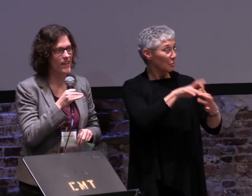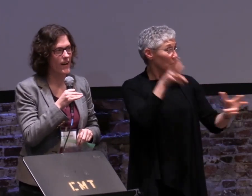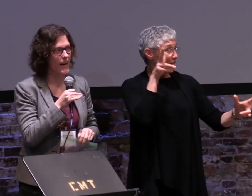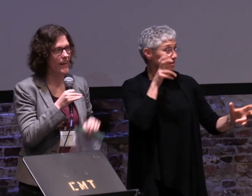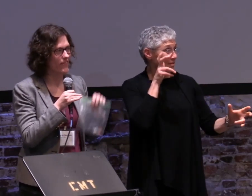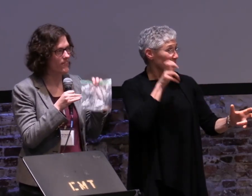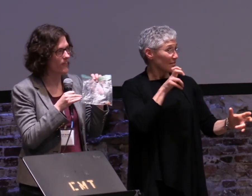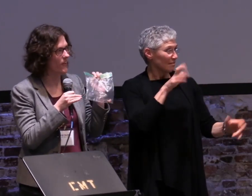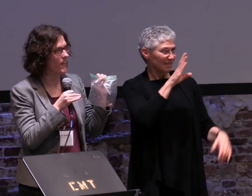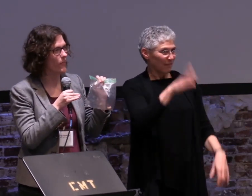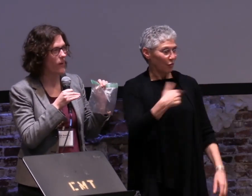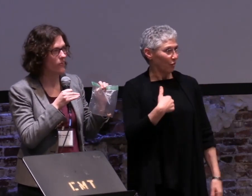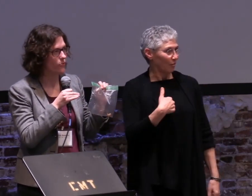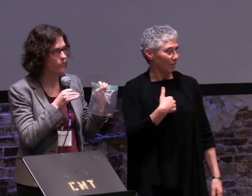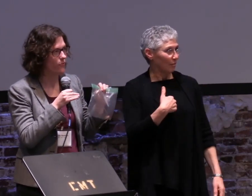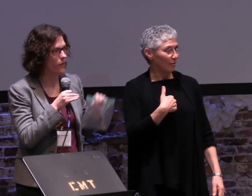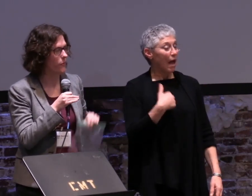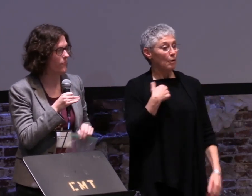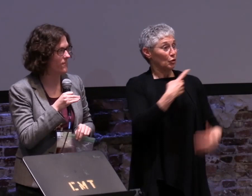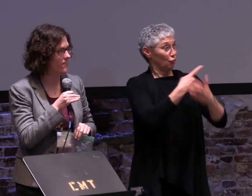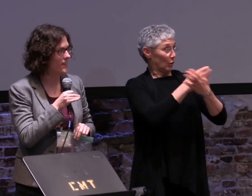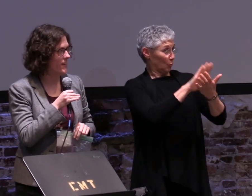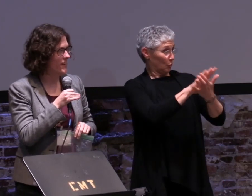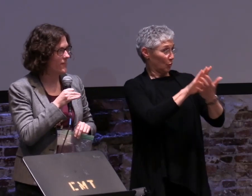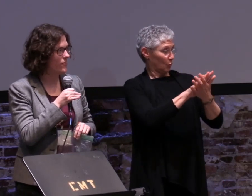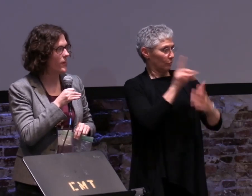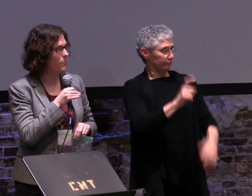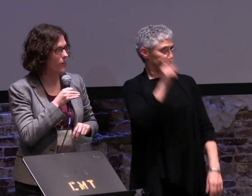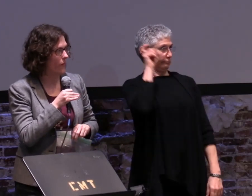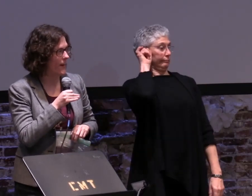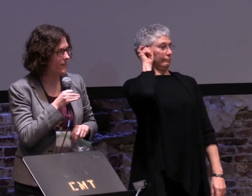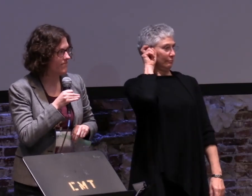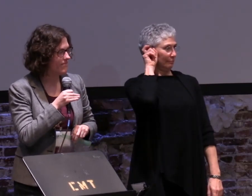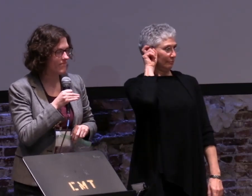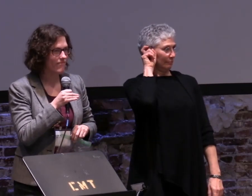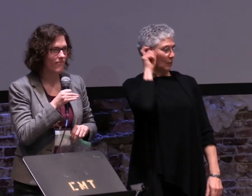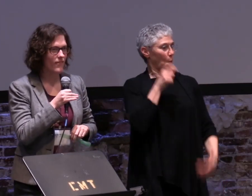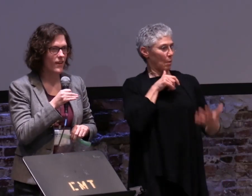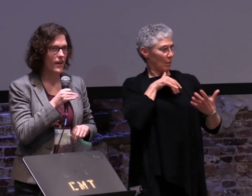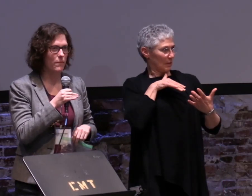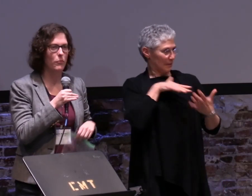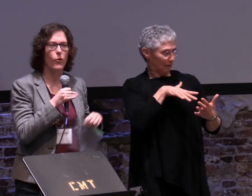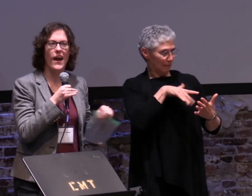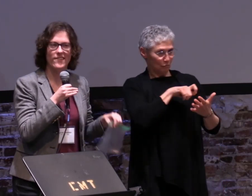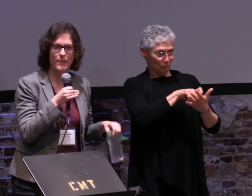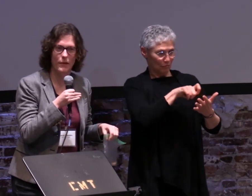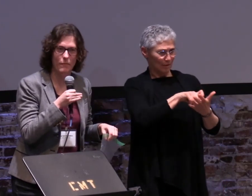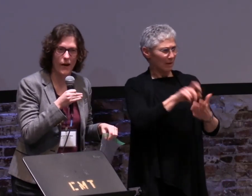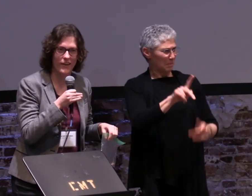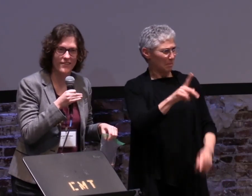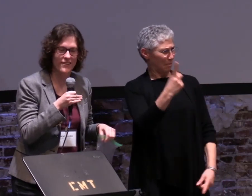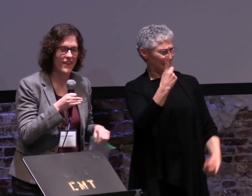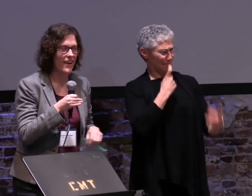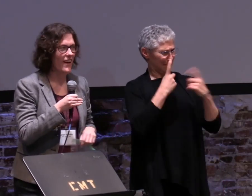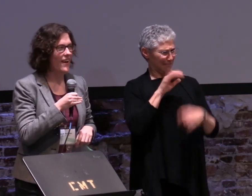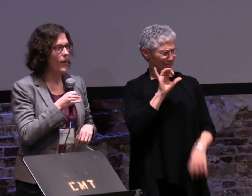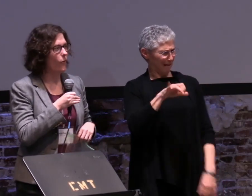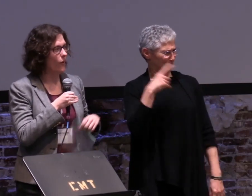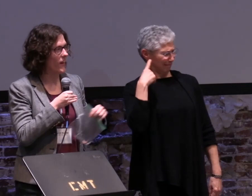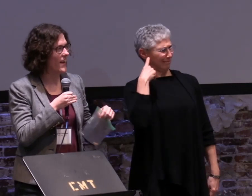and I got this hearing aid in grad school while I was studying playwriting, and people were asking me about it, and I realized